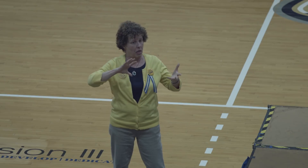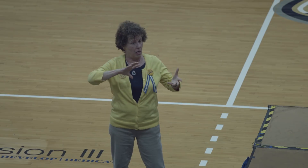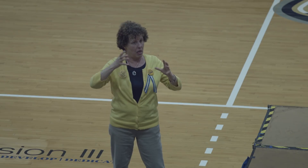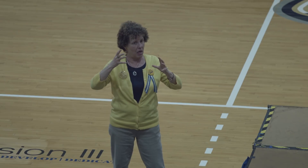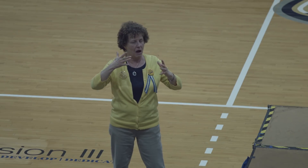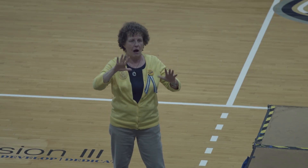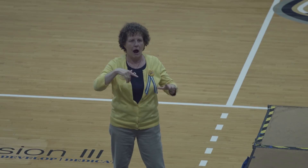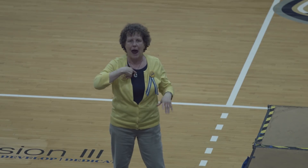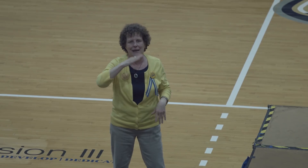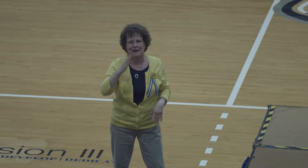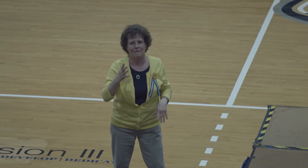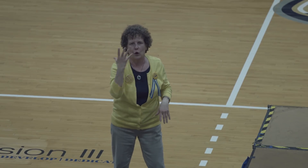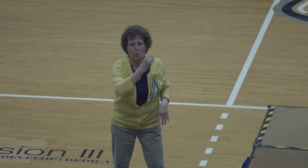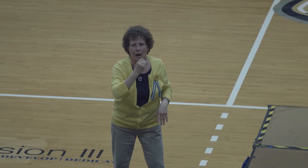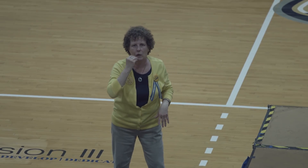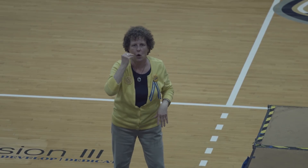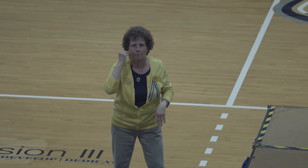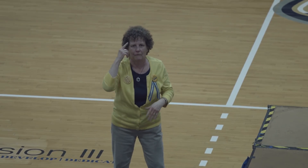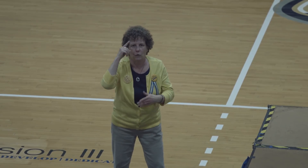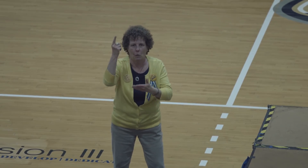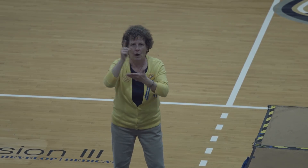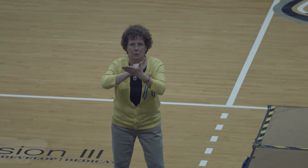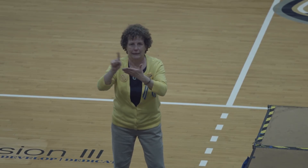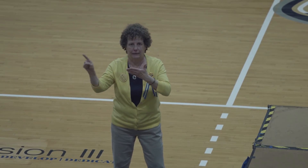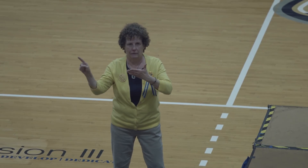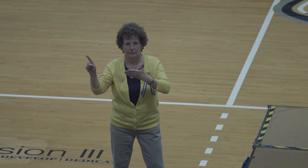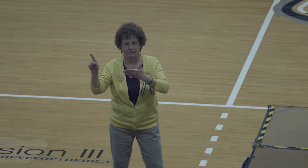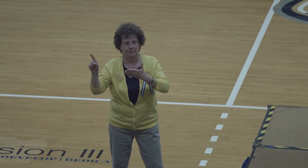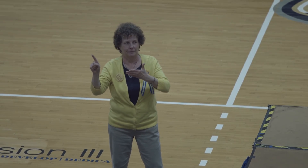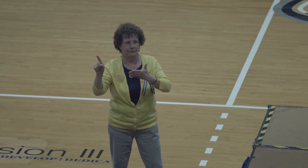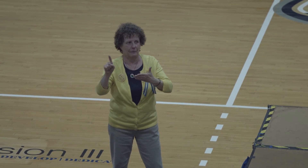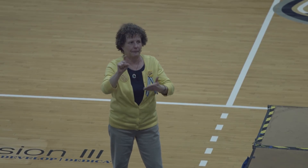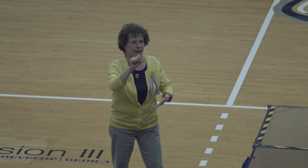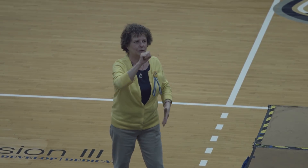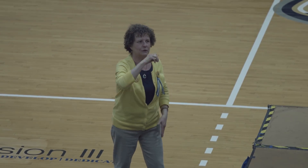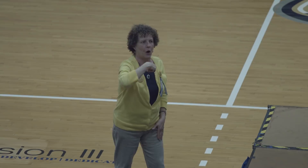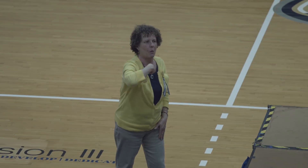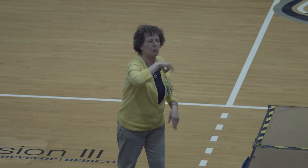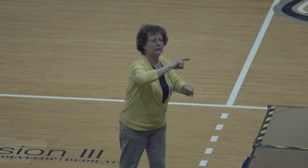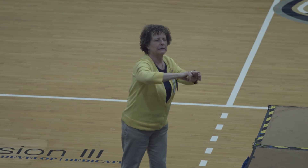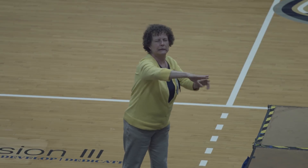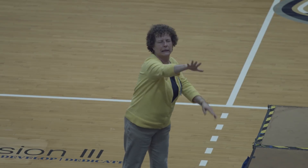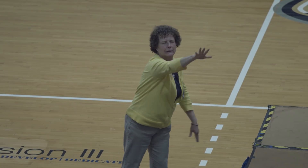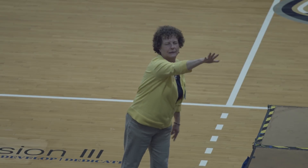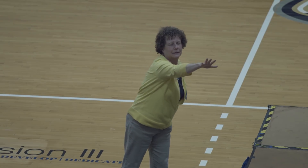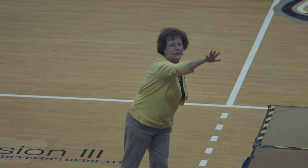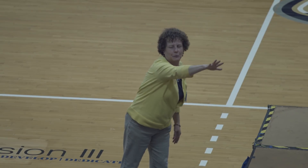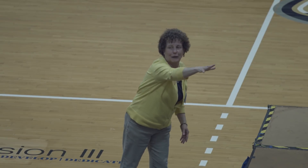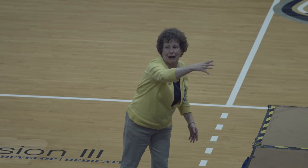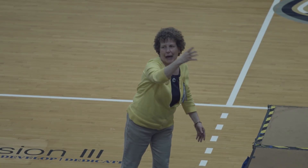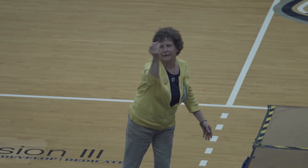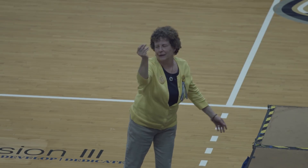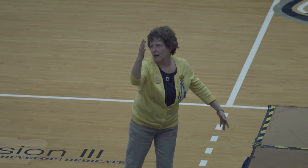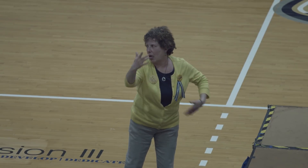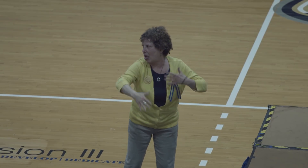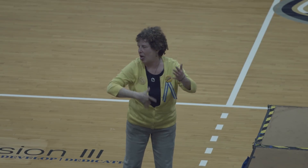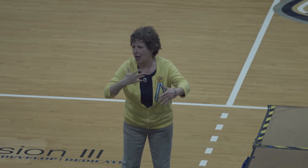thought that we were going to engage only for Sunday evening. I had no idea it would last an entire week and that I wouldn't